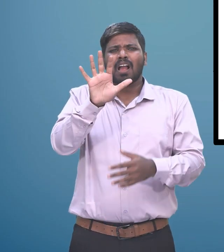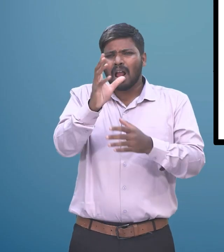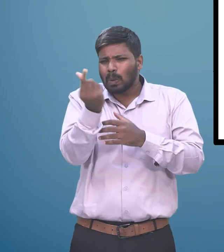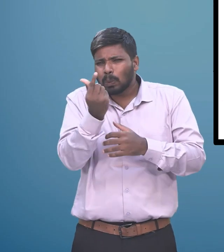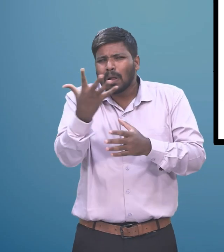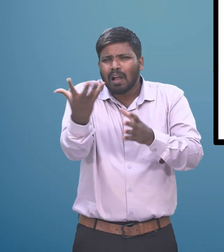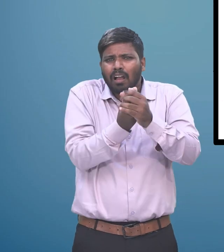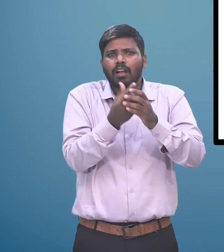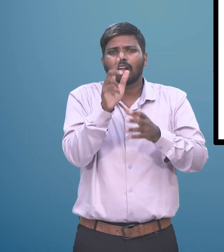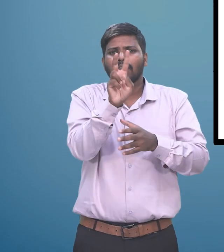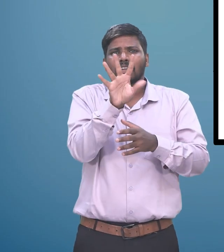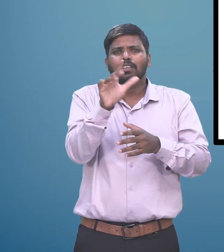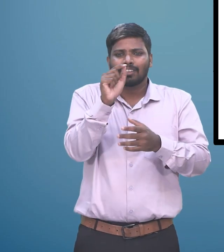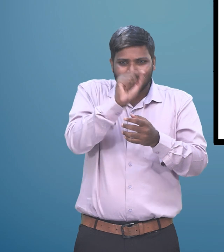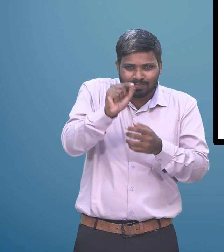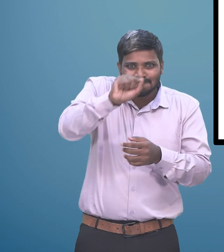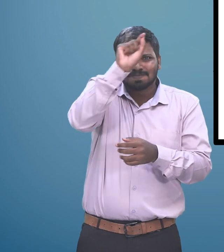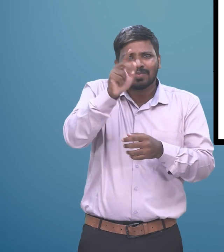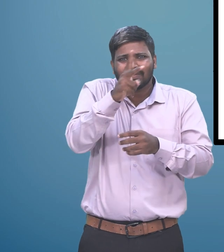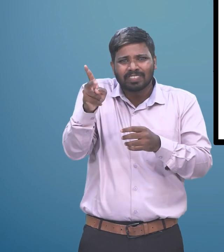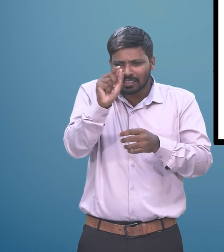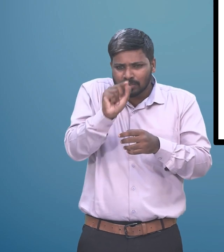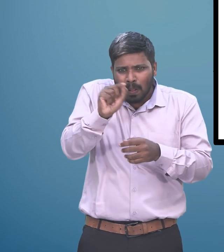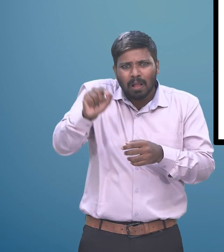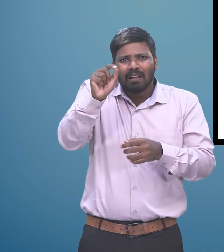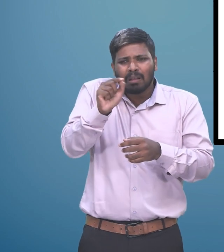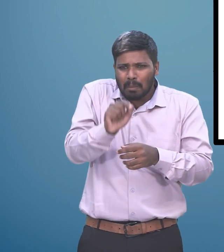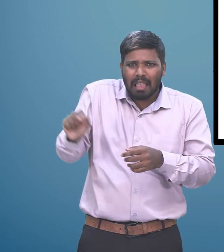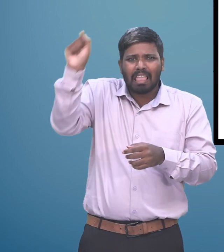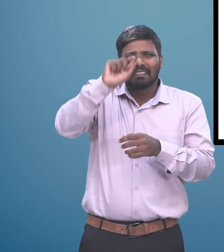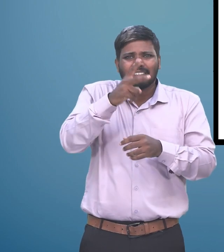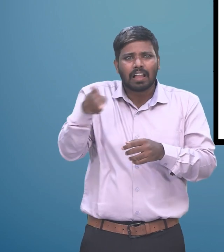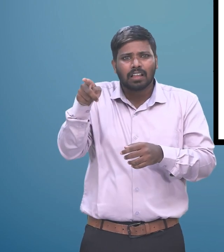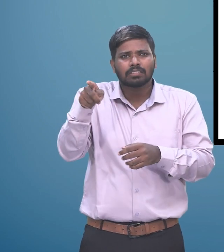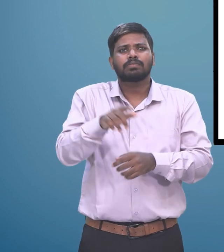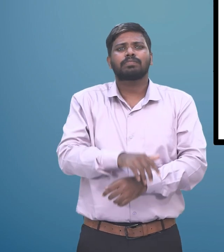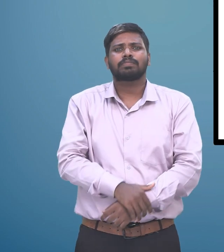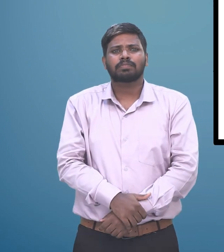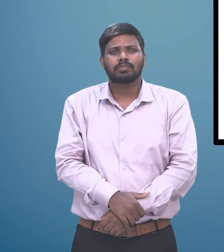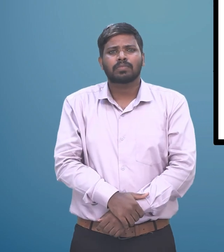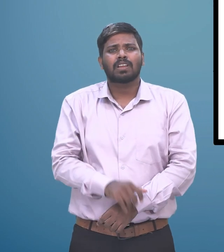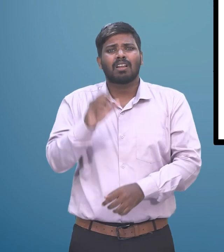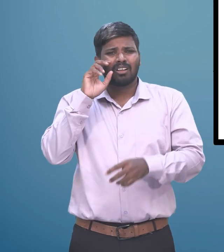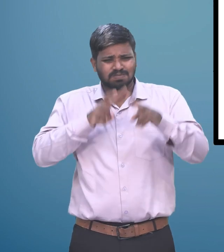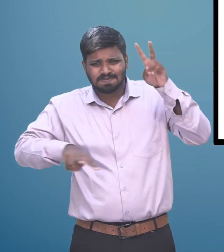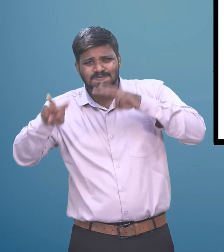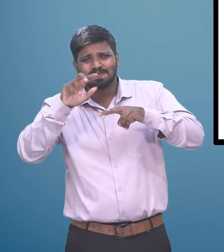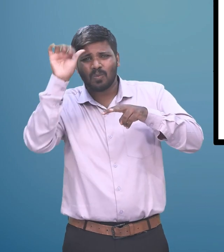using 25 scripts. It also observed that many Indians may be called migrants, in the sense of people